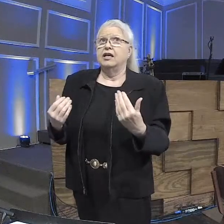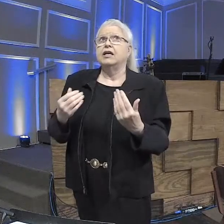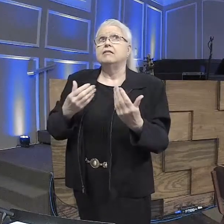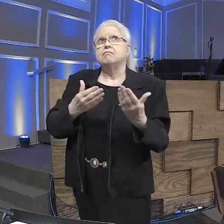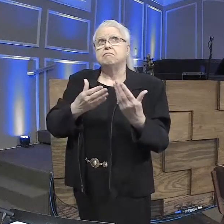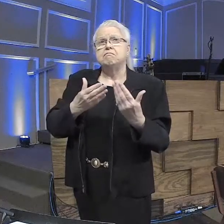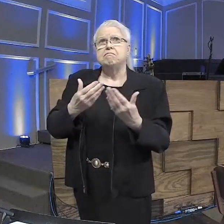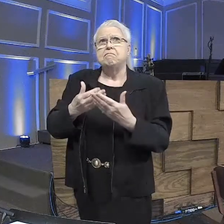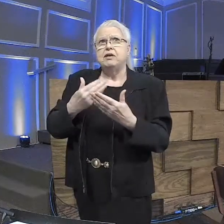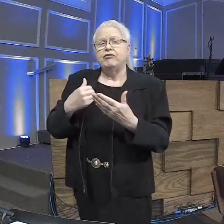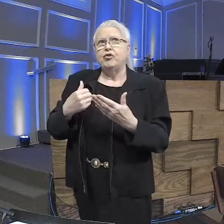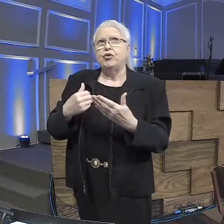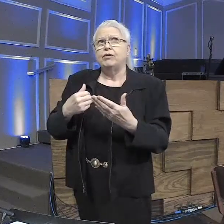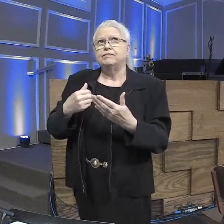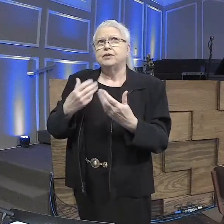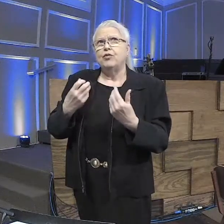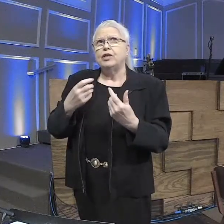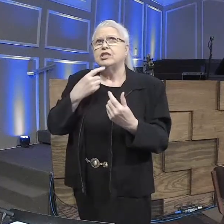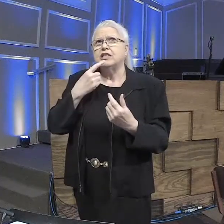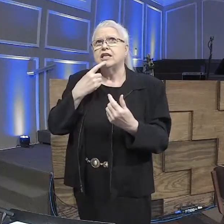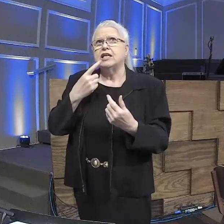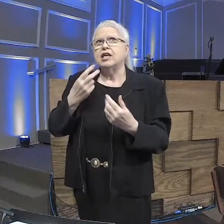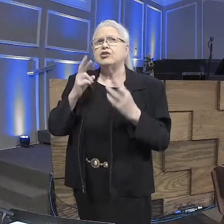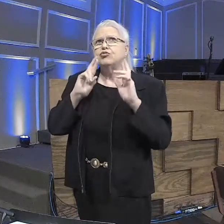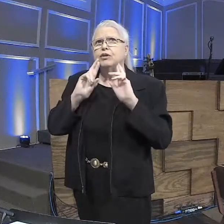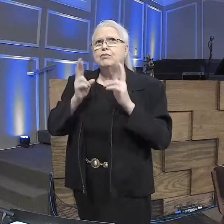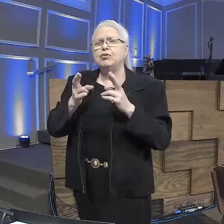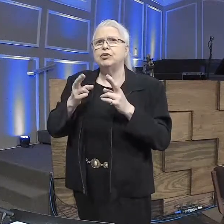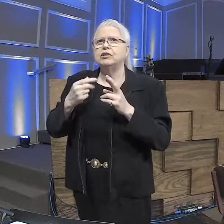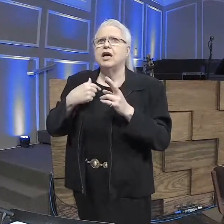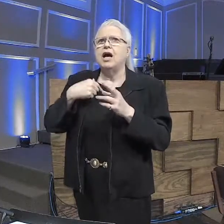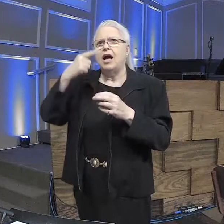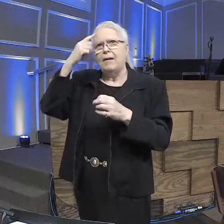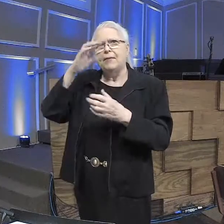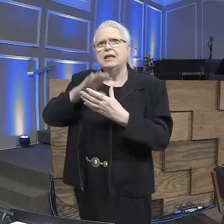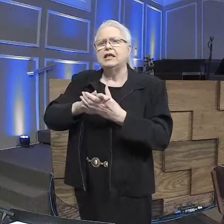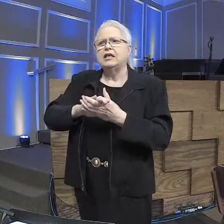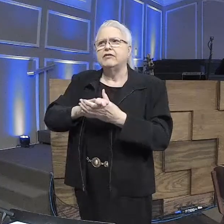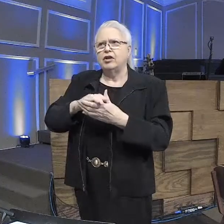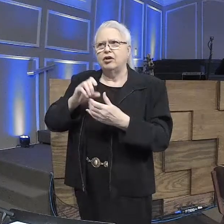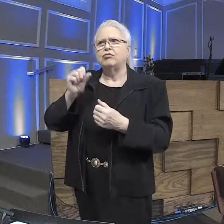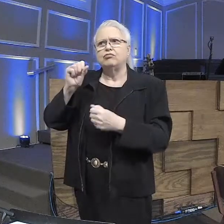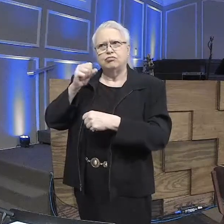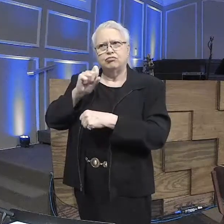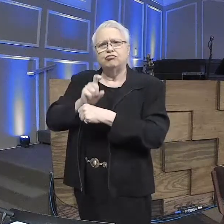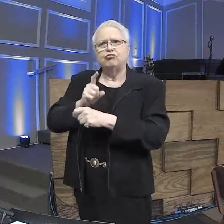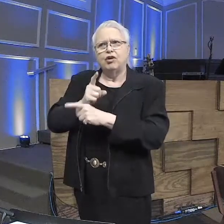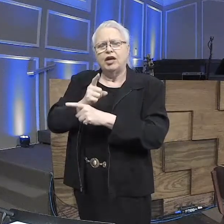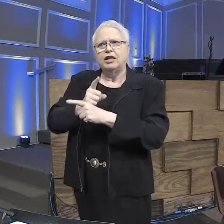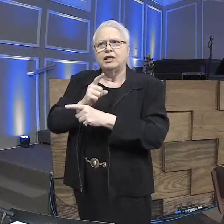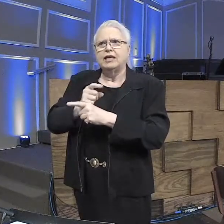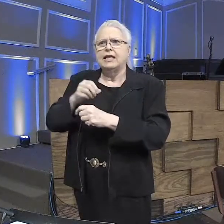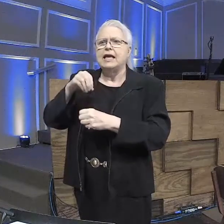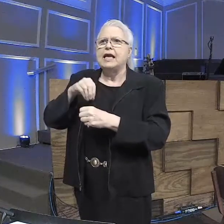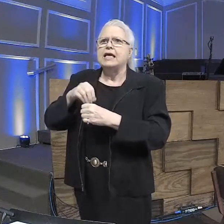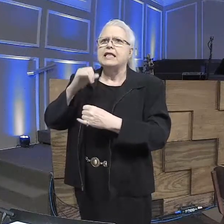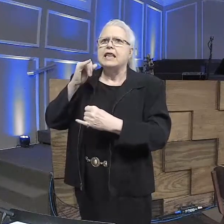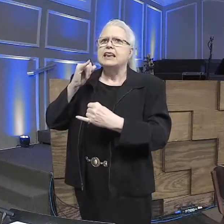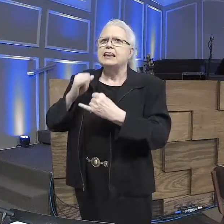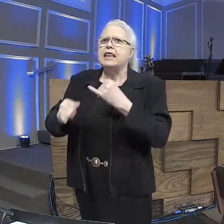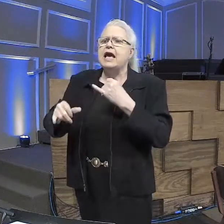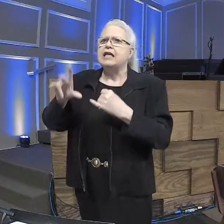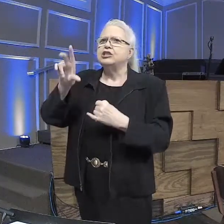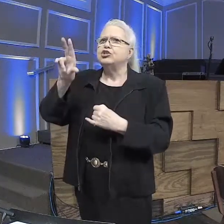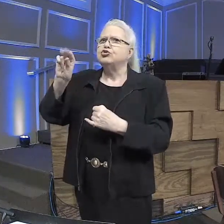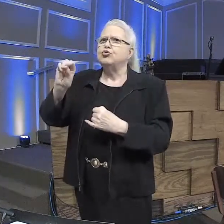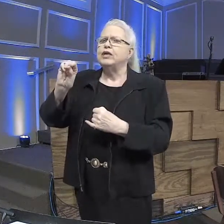by there are reports that I believe are correct that says that in the last 20 years, the church in